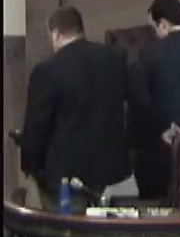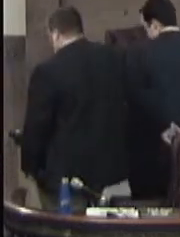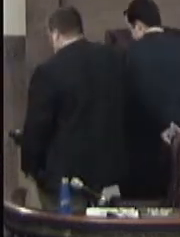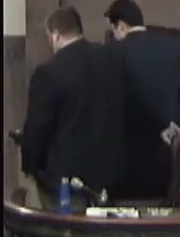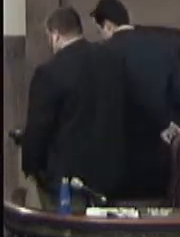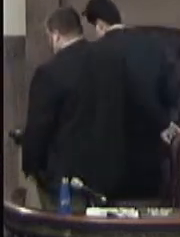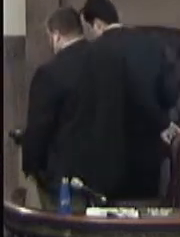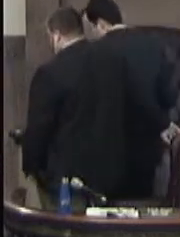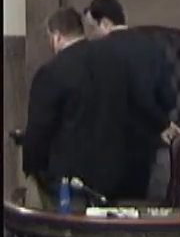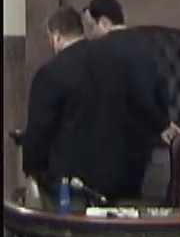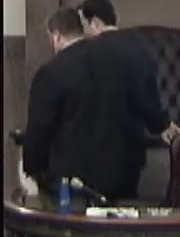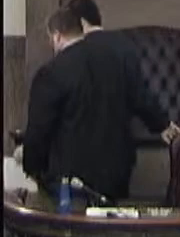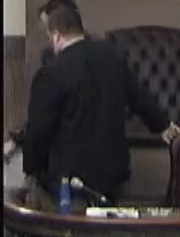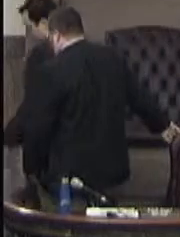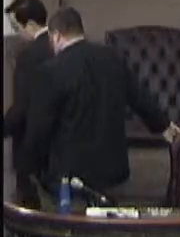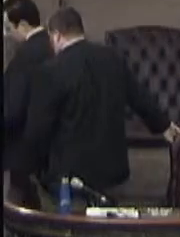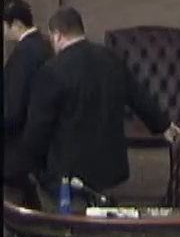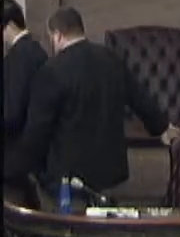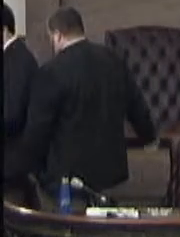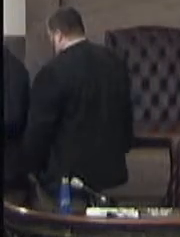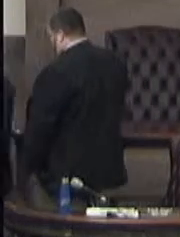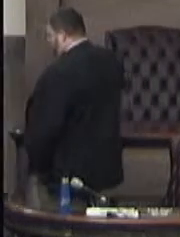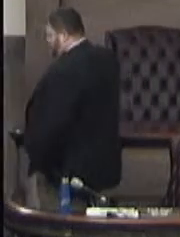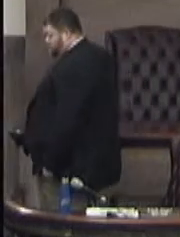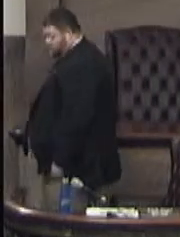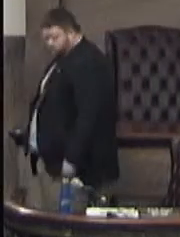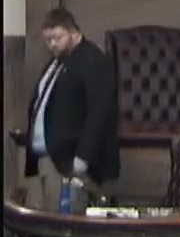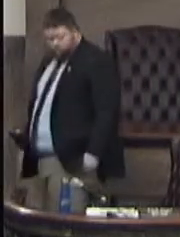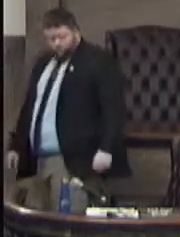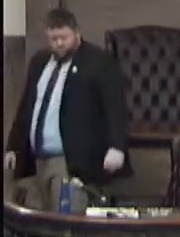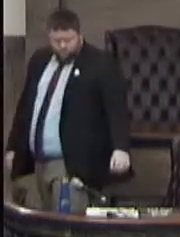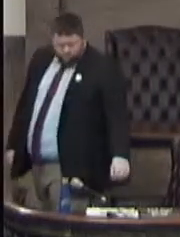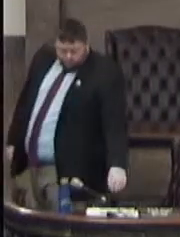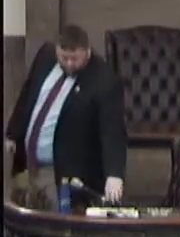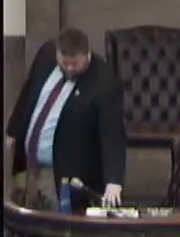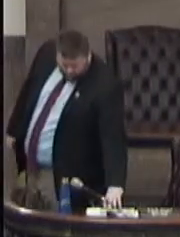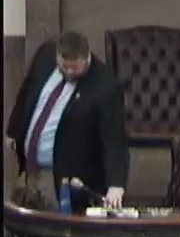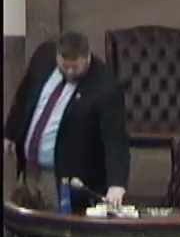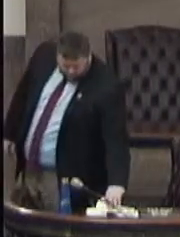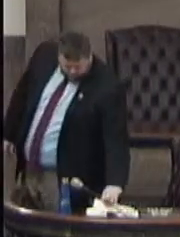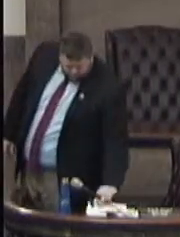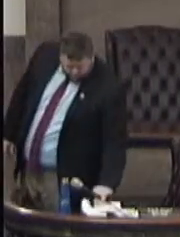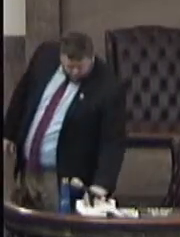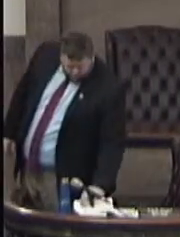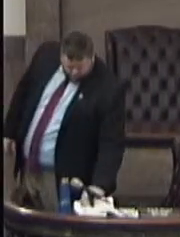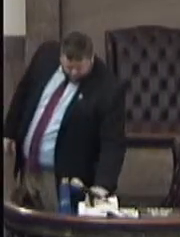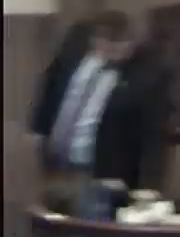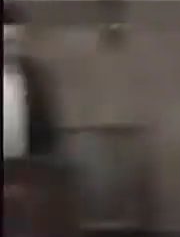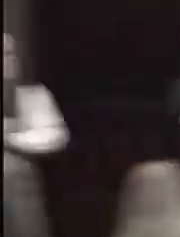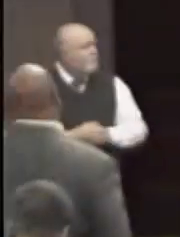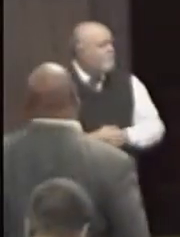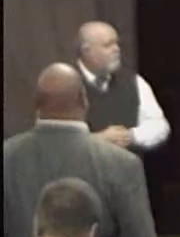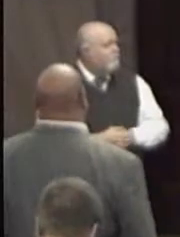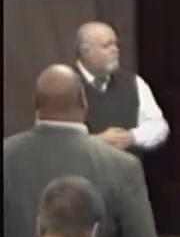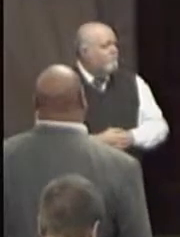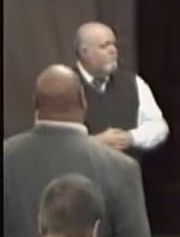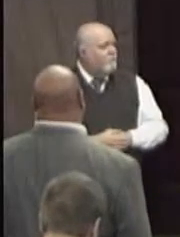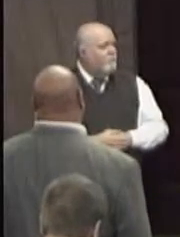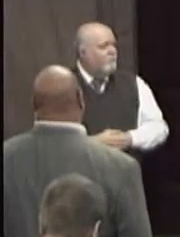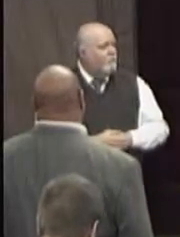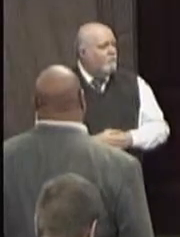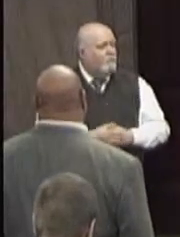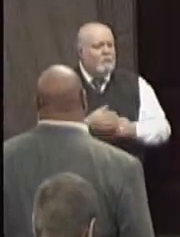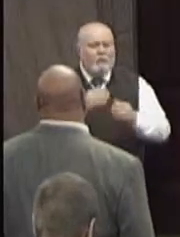At this time, I ask you to remain standing. Without objection, we will take agenda item number 27 out of the regular agenda order. Agenda